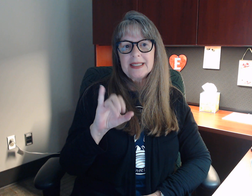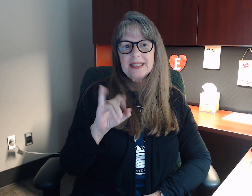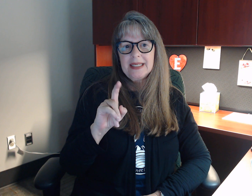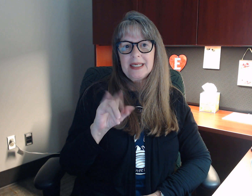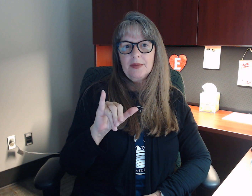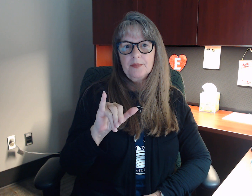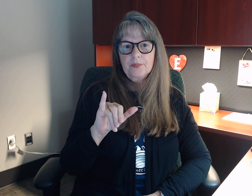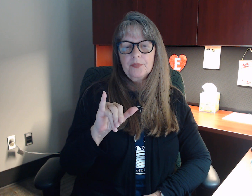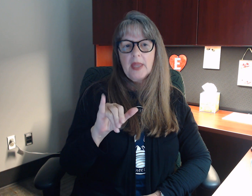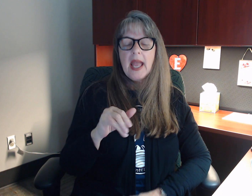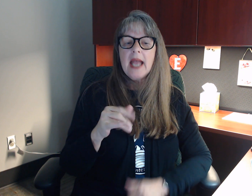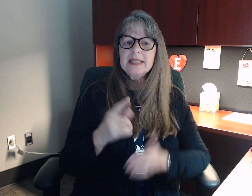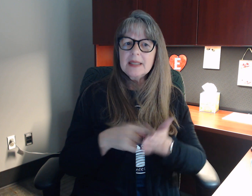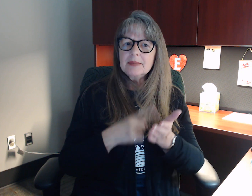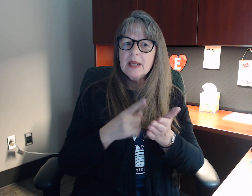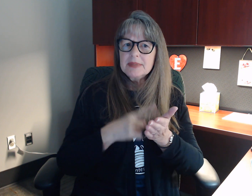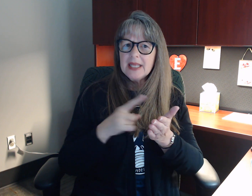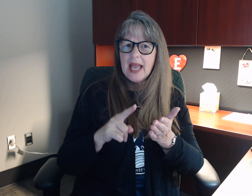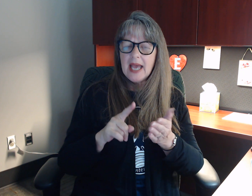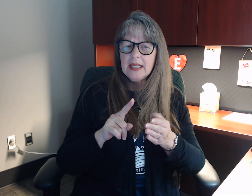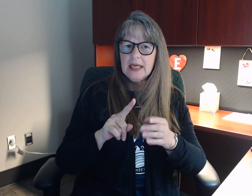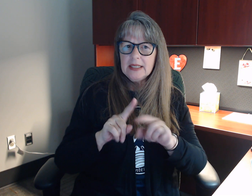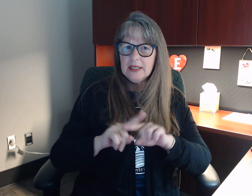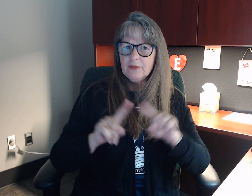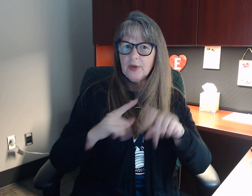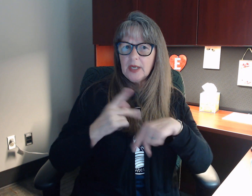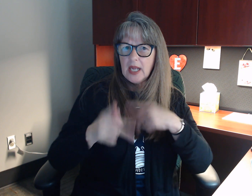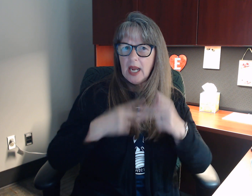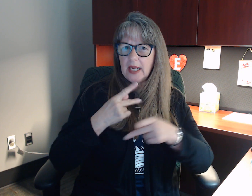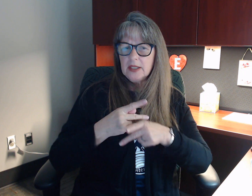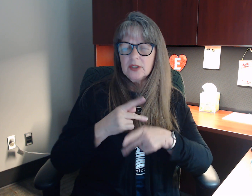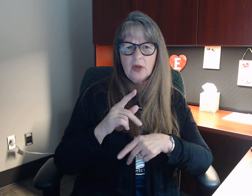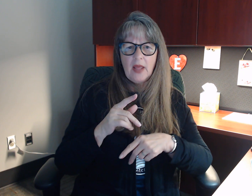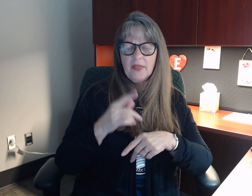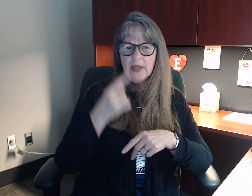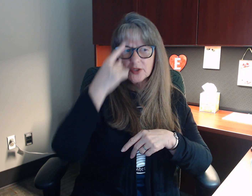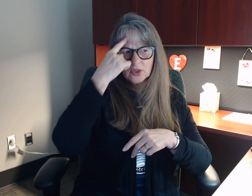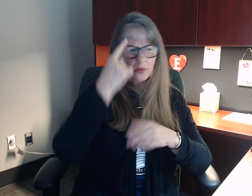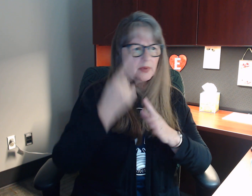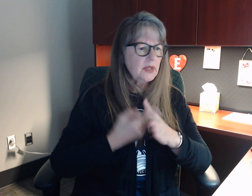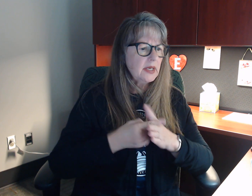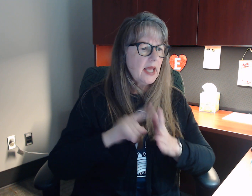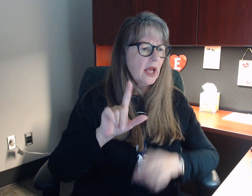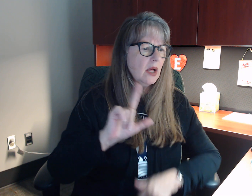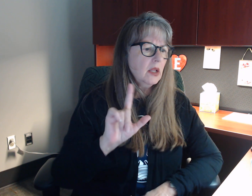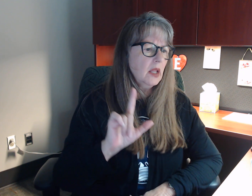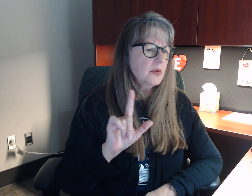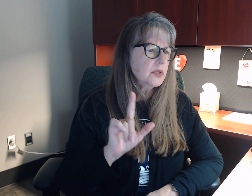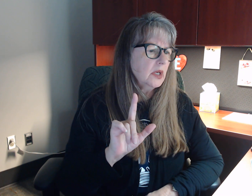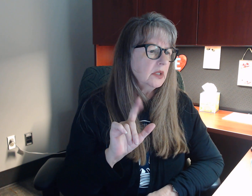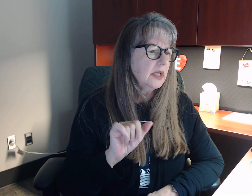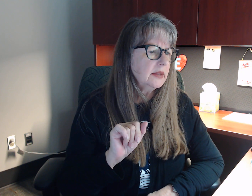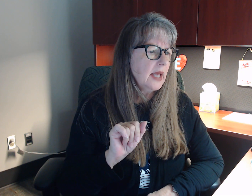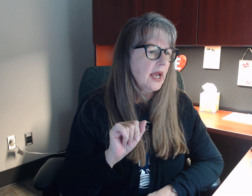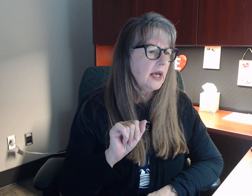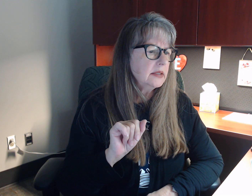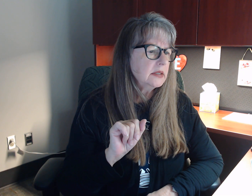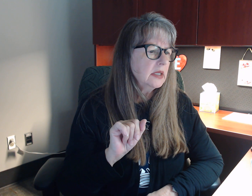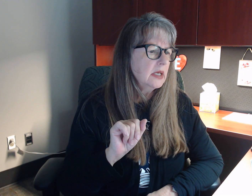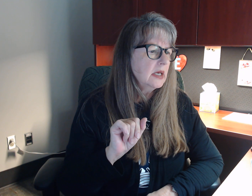Trulicity. And sometimes they had a different kind. So I think it started with an L. I was going to look at that.